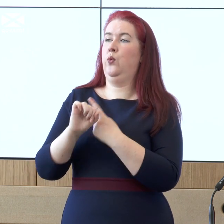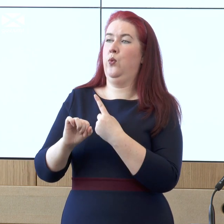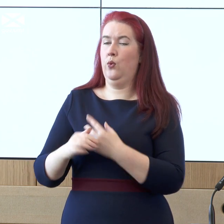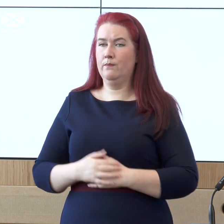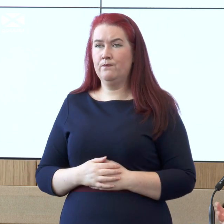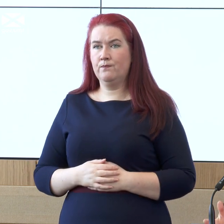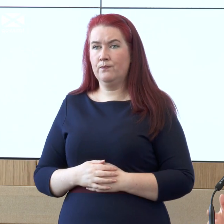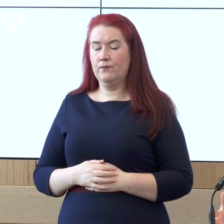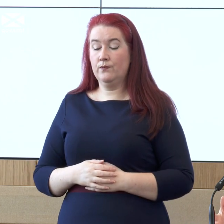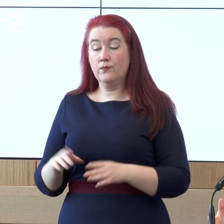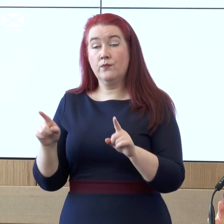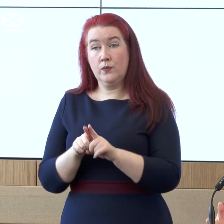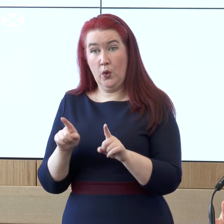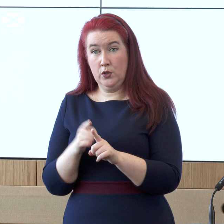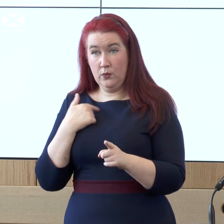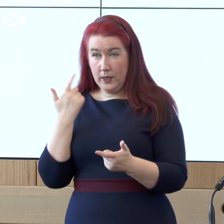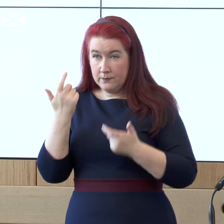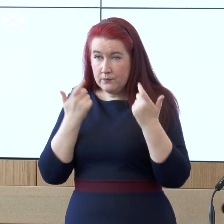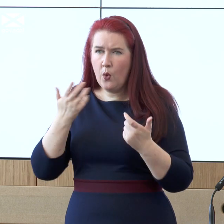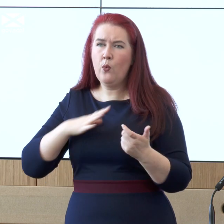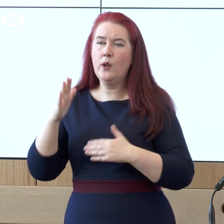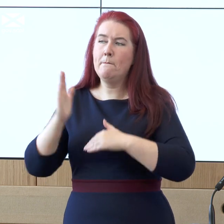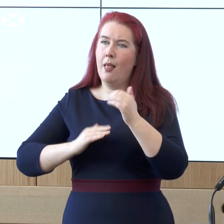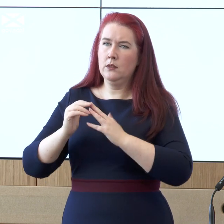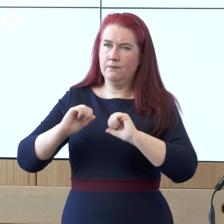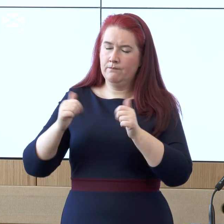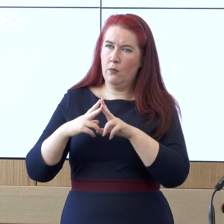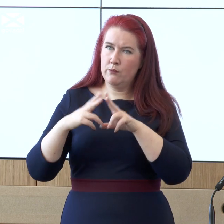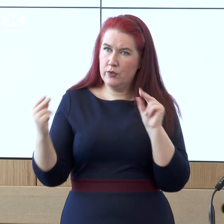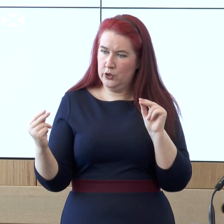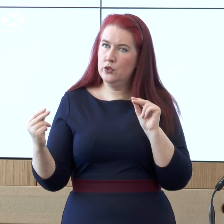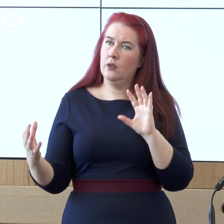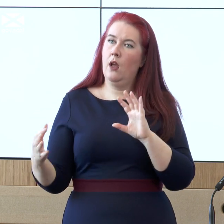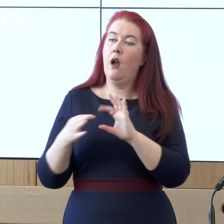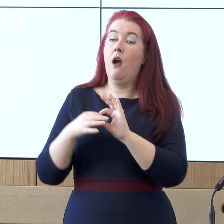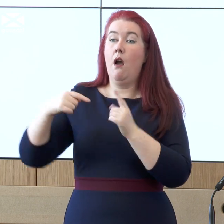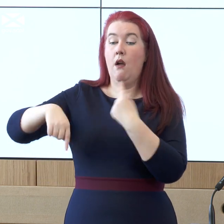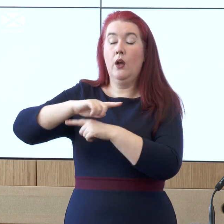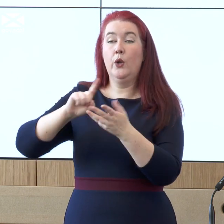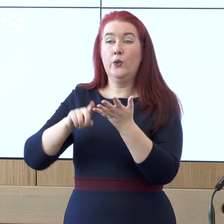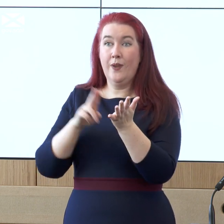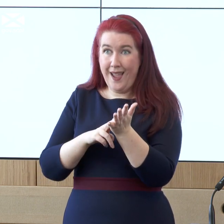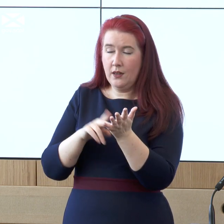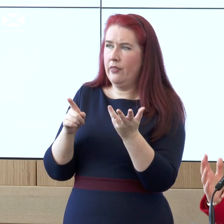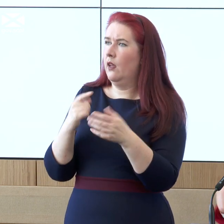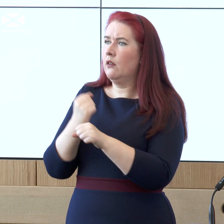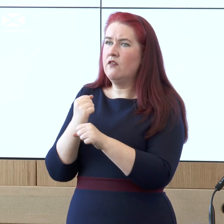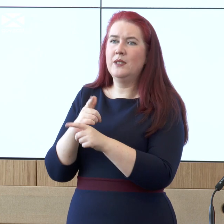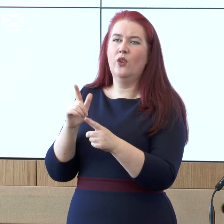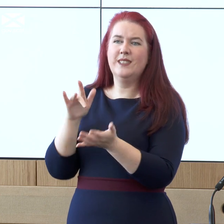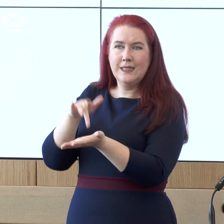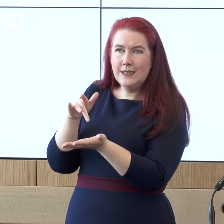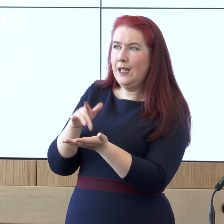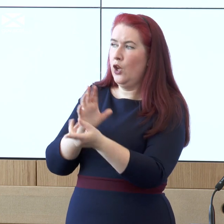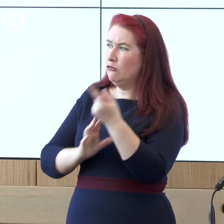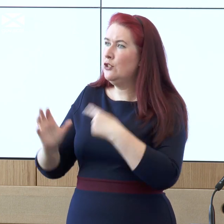will be seeking to build a bridge between the UN member states in the negotiating room and the governments of cities, regions,